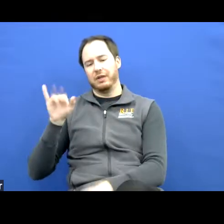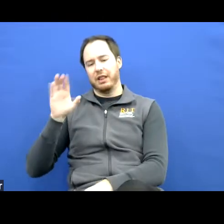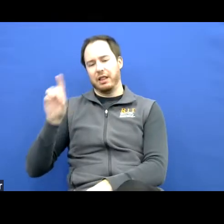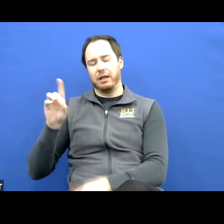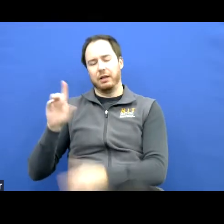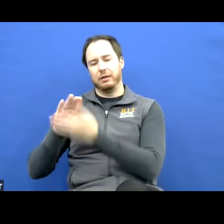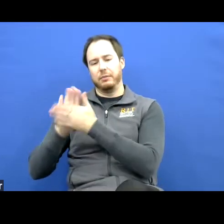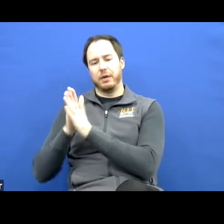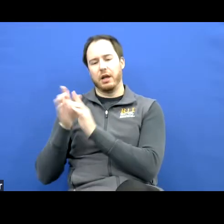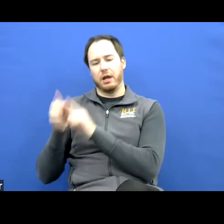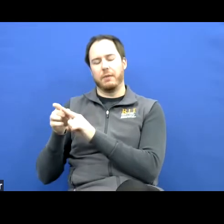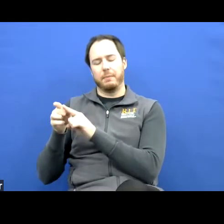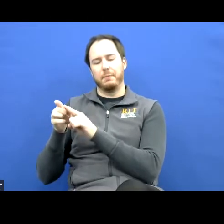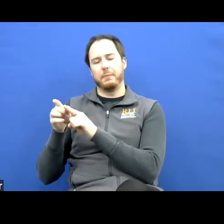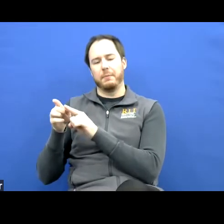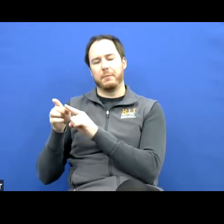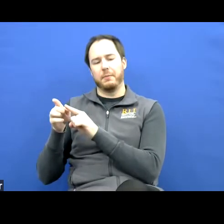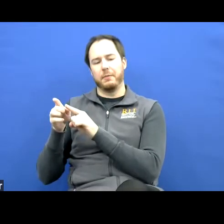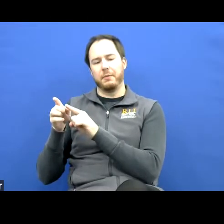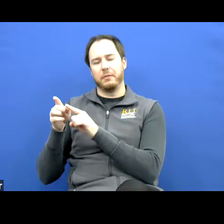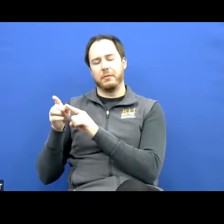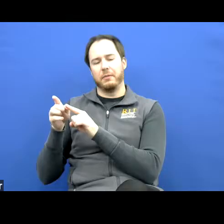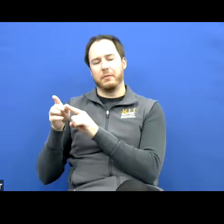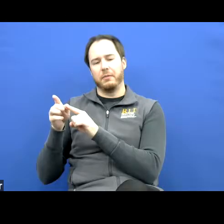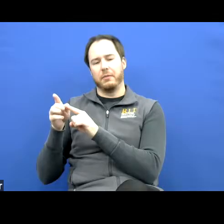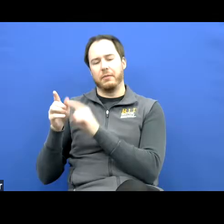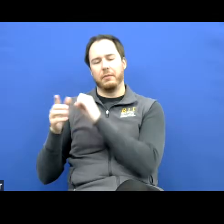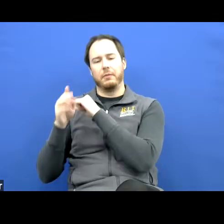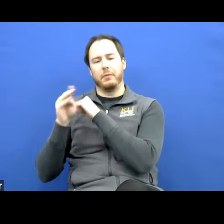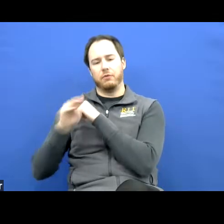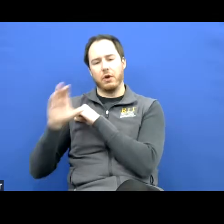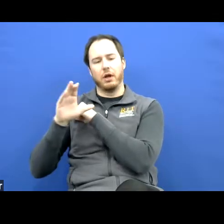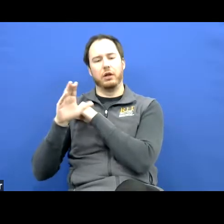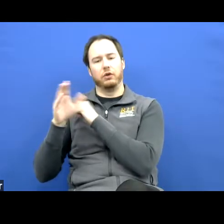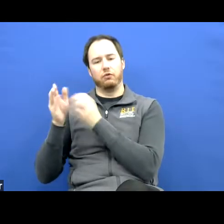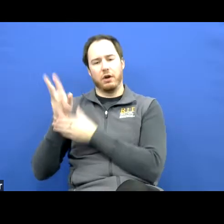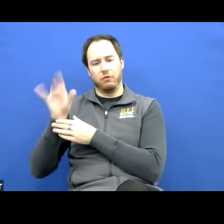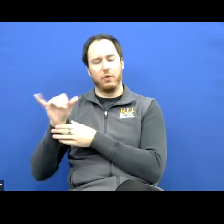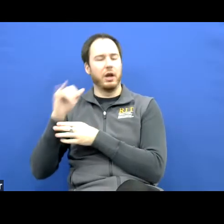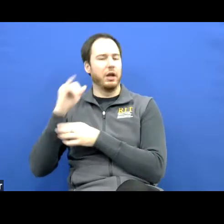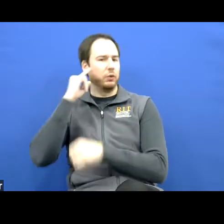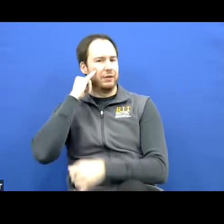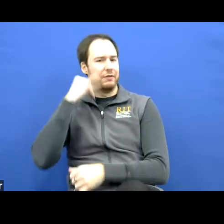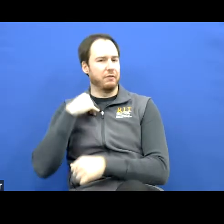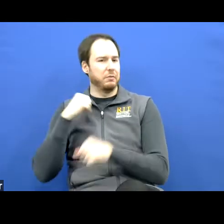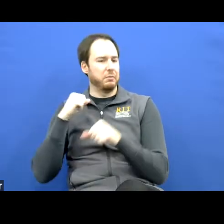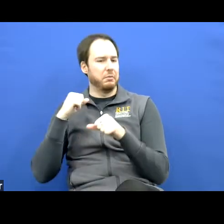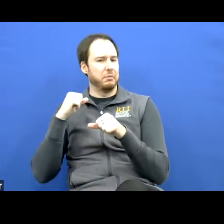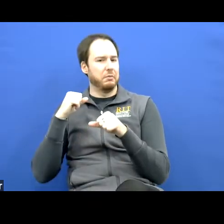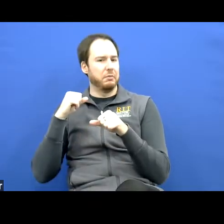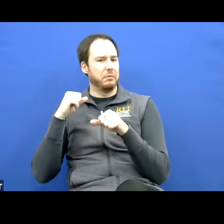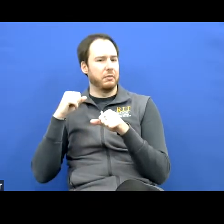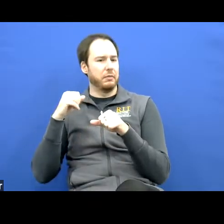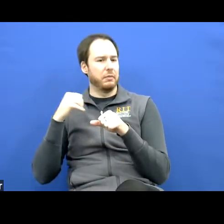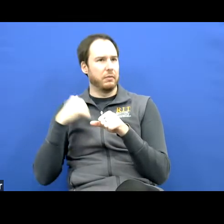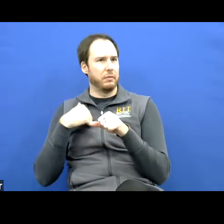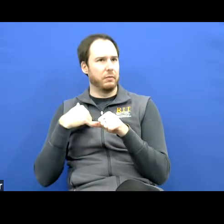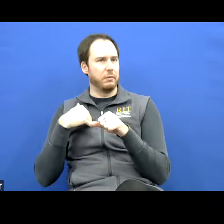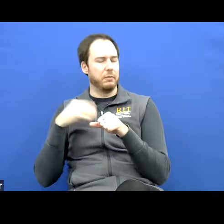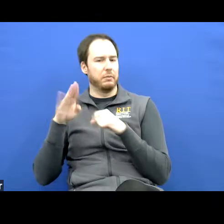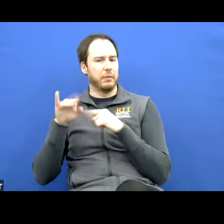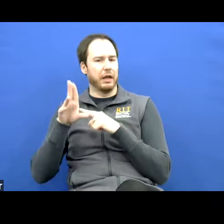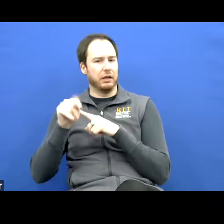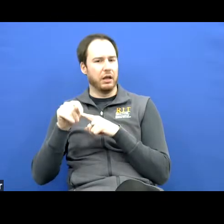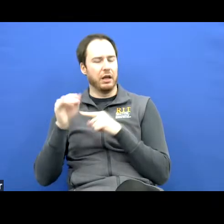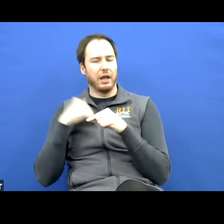become an extension of the county right of way. South Clinton, there's a way to have a viaduct, either underpass